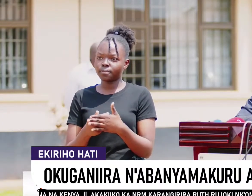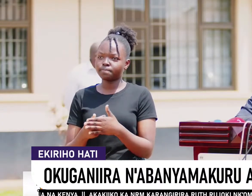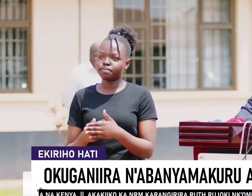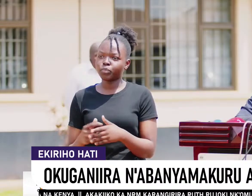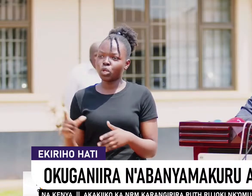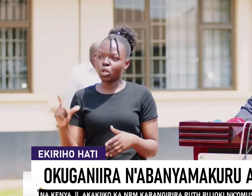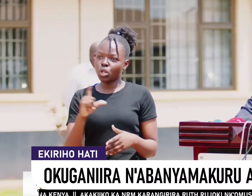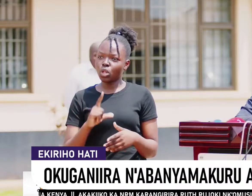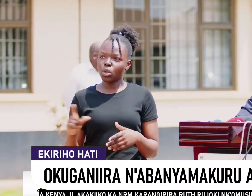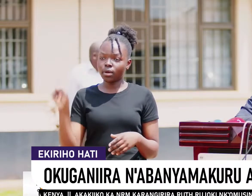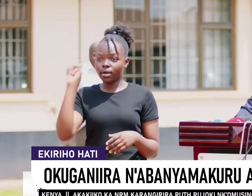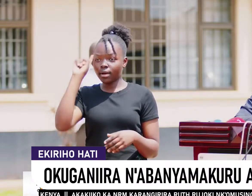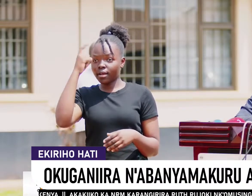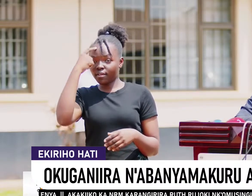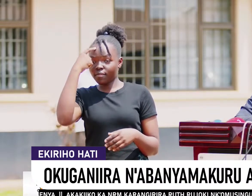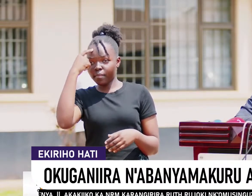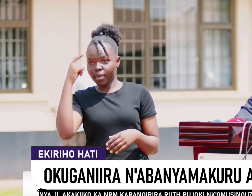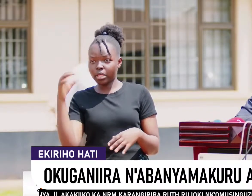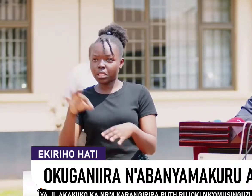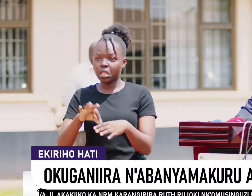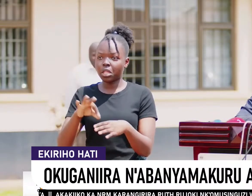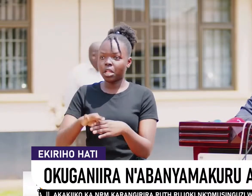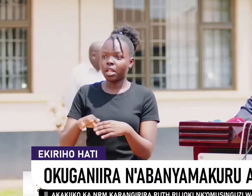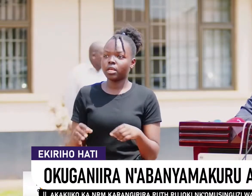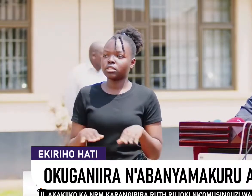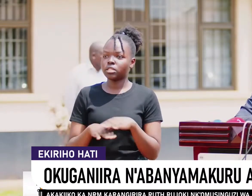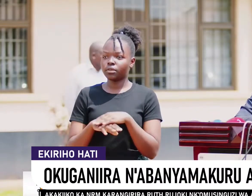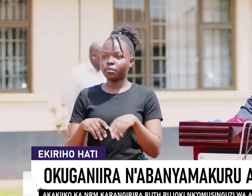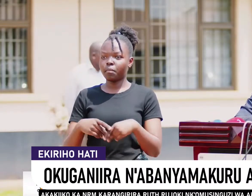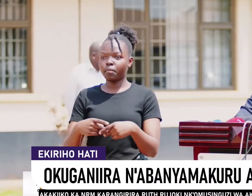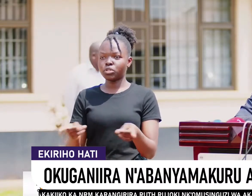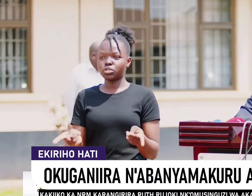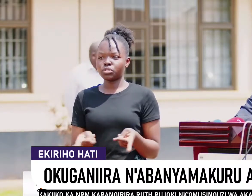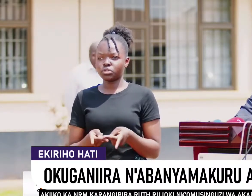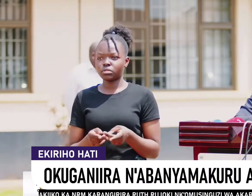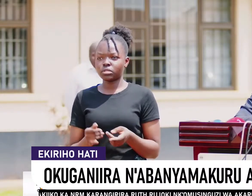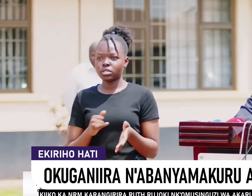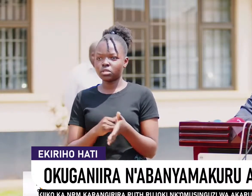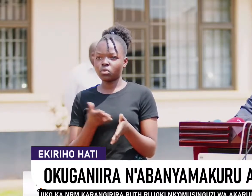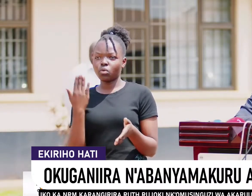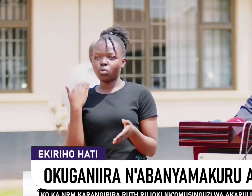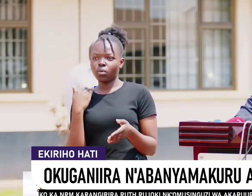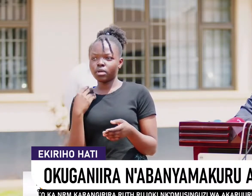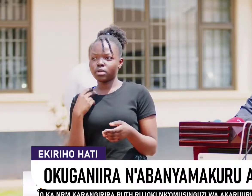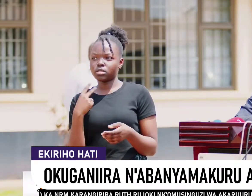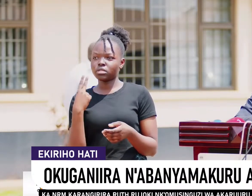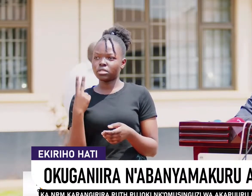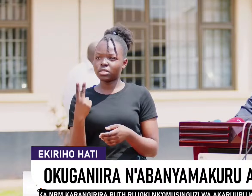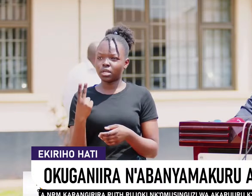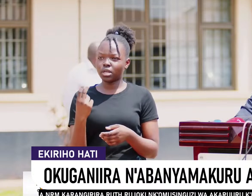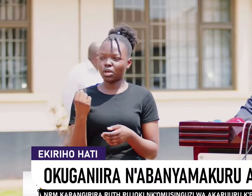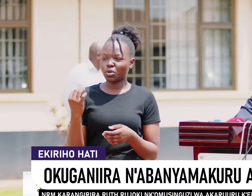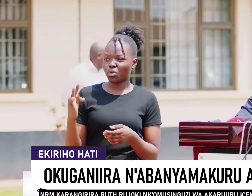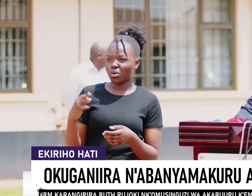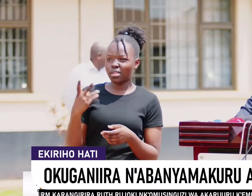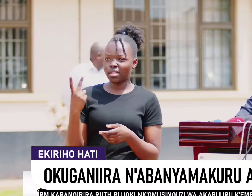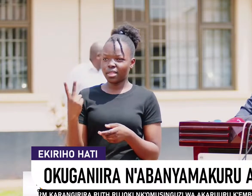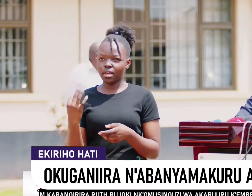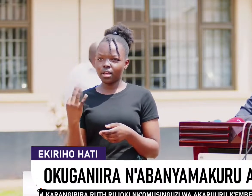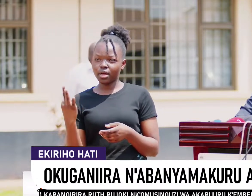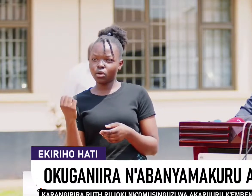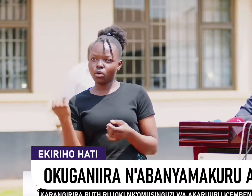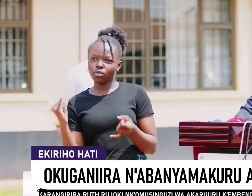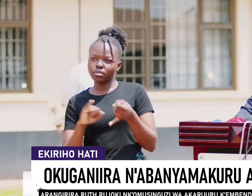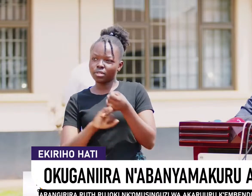government elective positions, it was, I think, between 2nd or 3rd of September to 12th